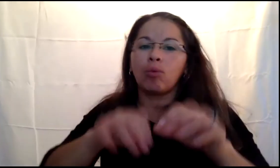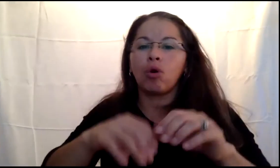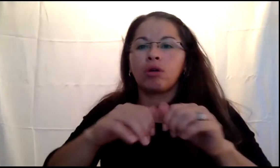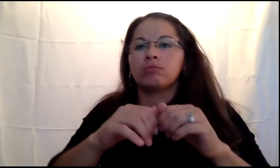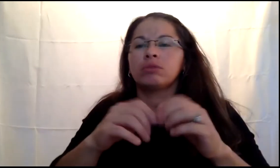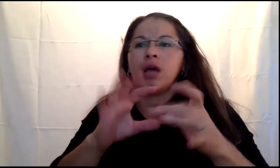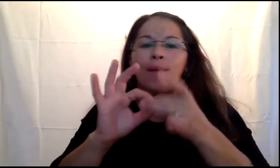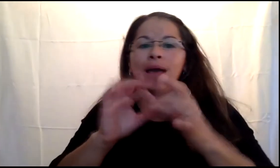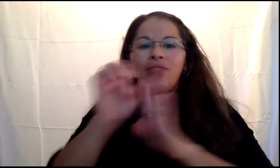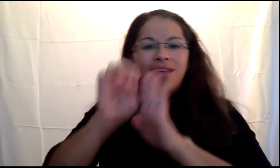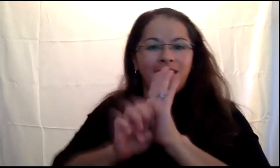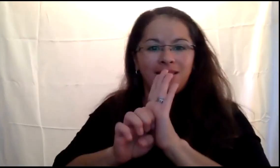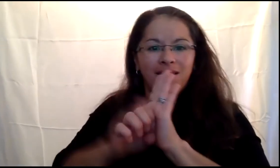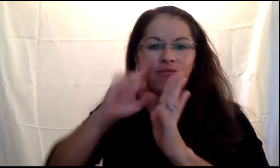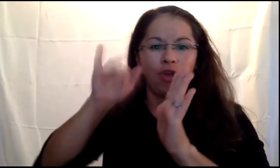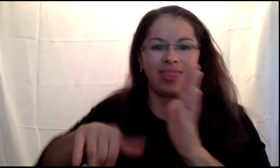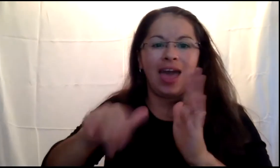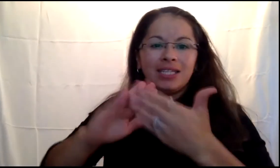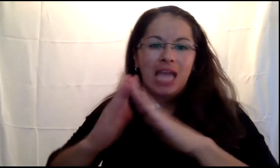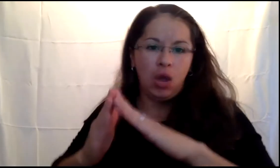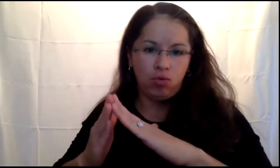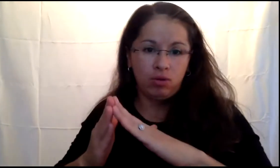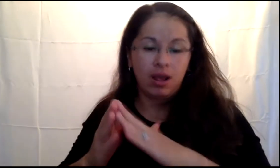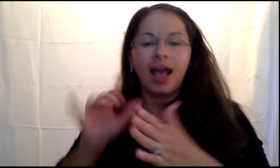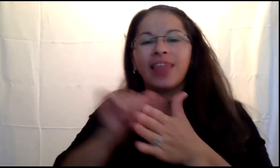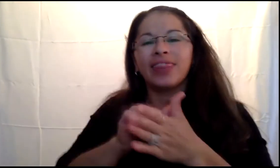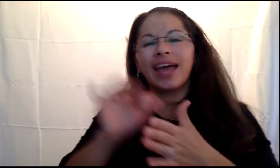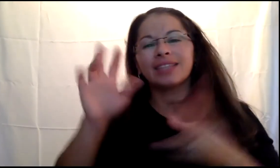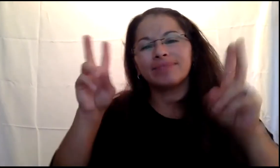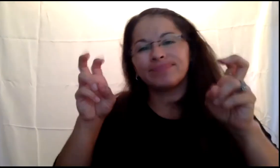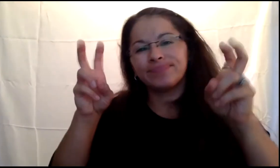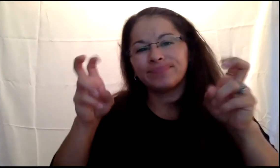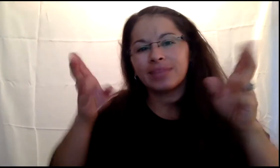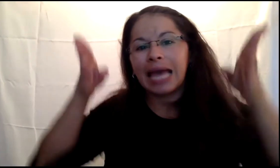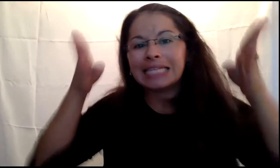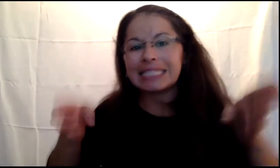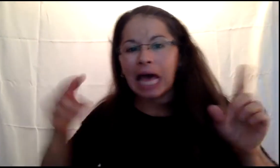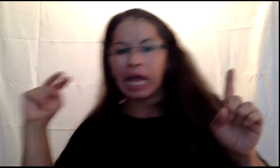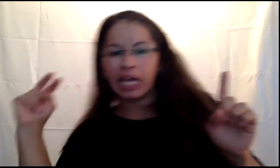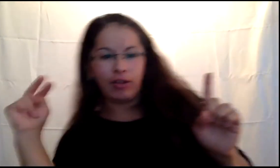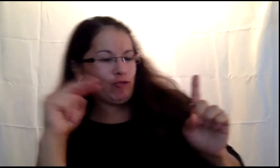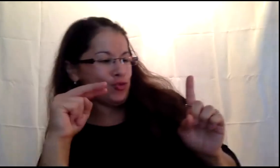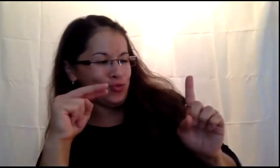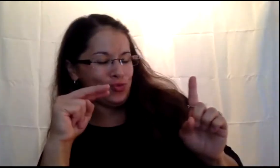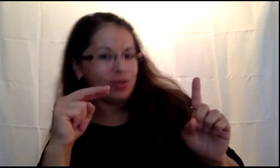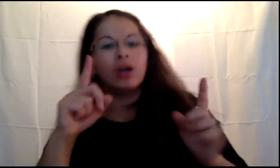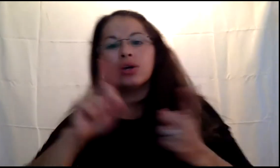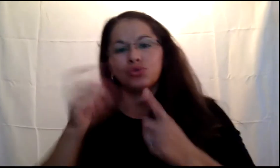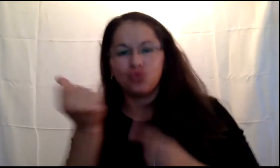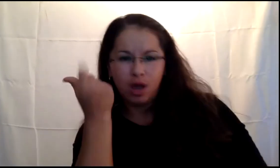are sort of like side doors into understanding what, if an undocumented